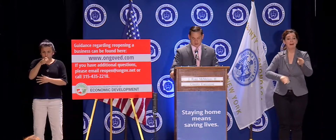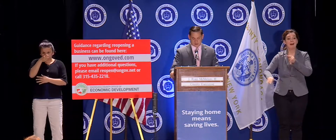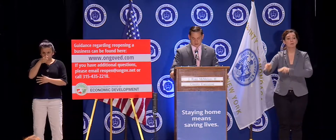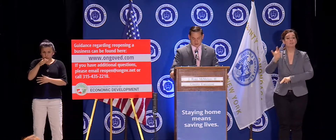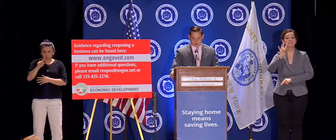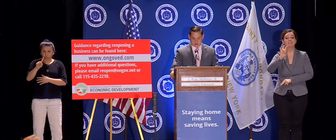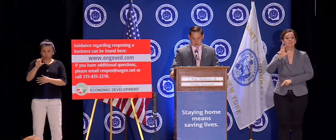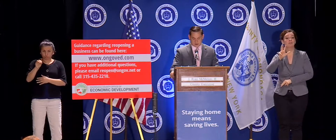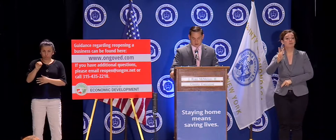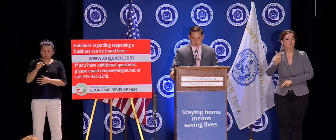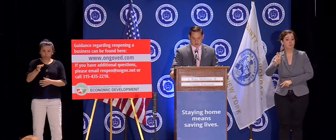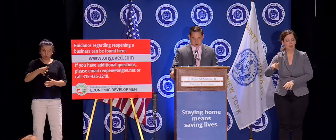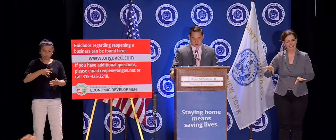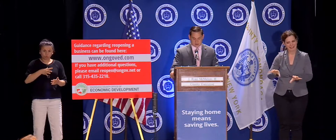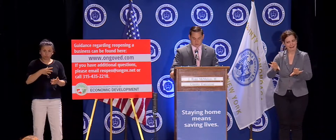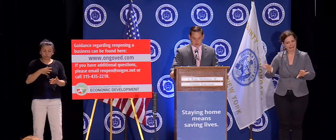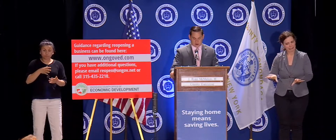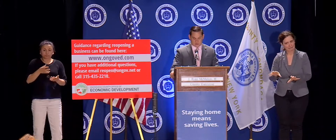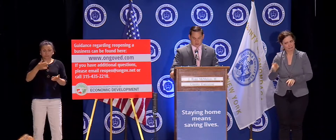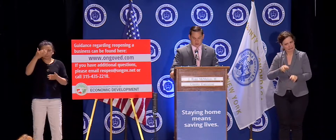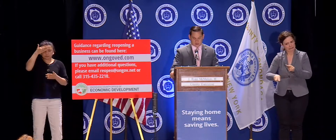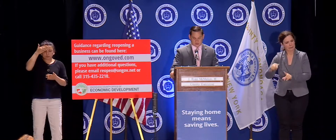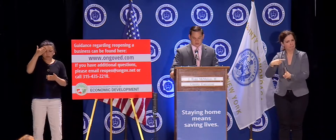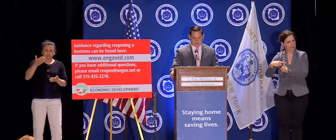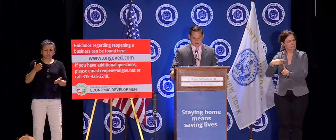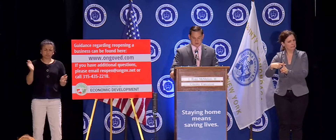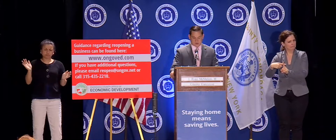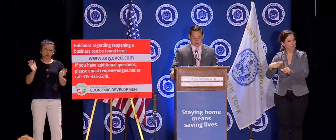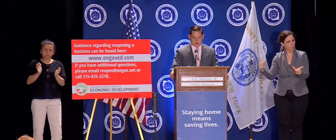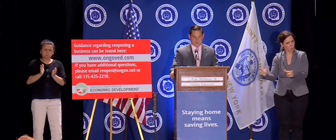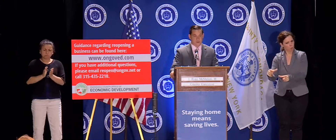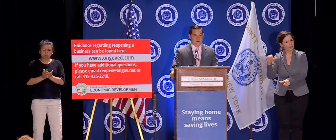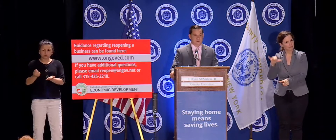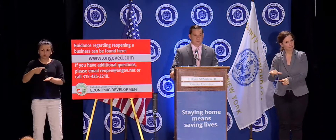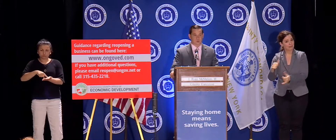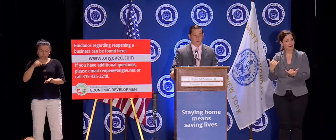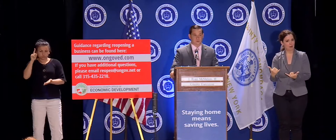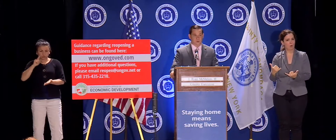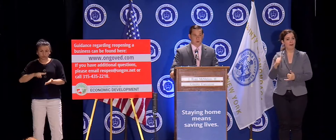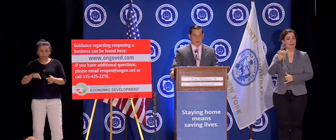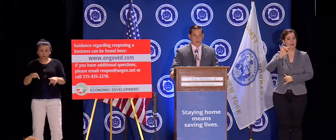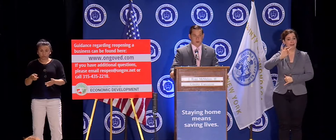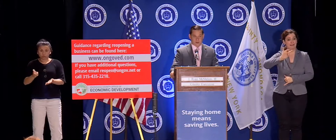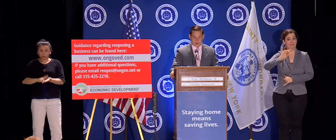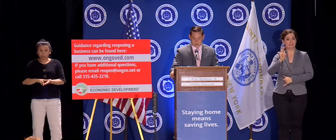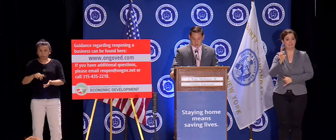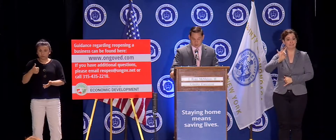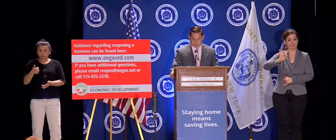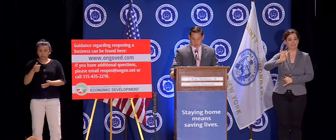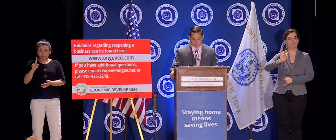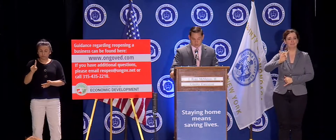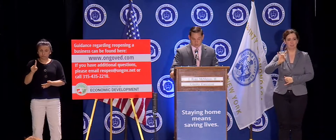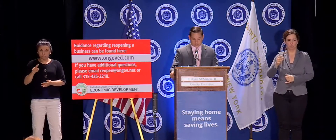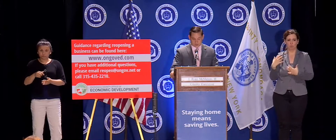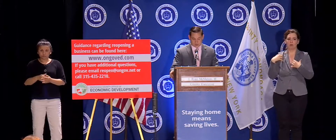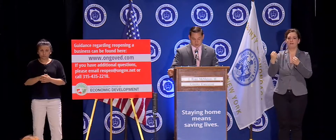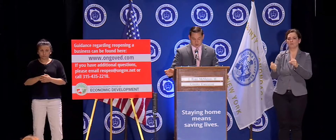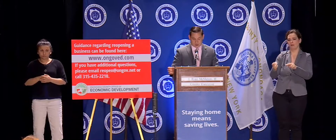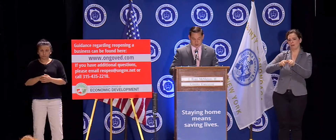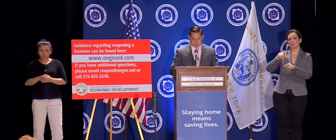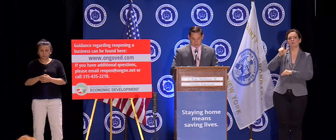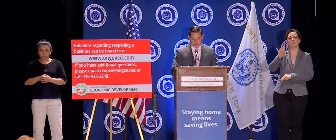active cases, and we now have 876 recoveries. That's up 24. Again, a good number of